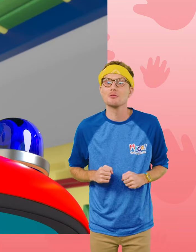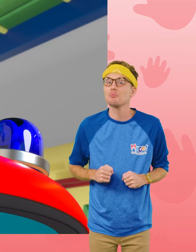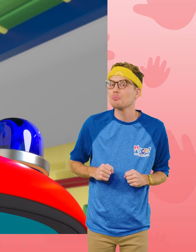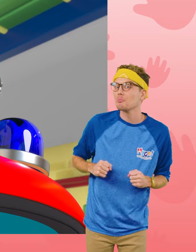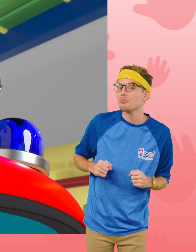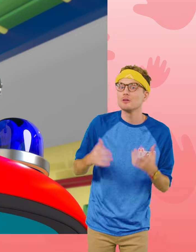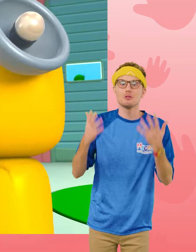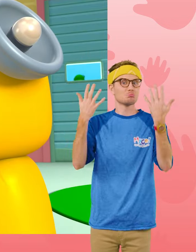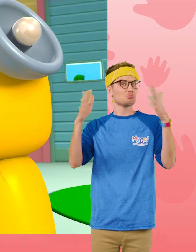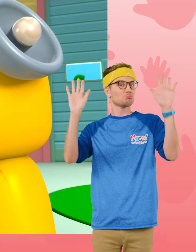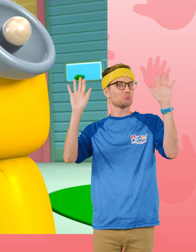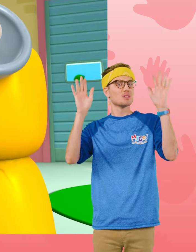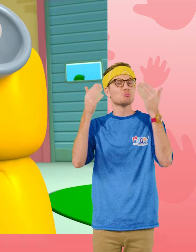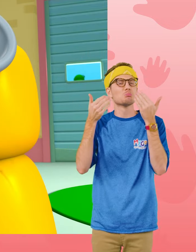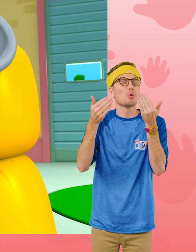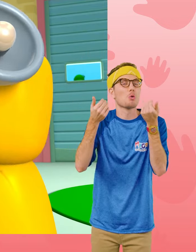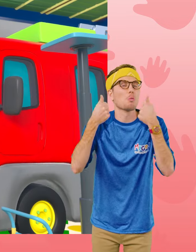All done!